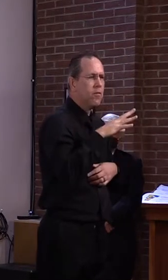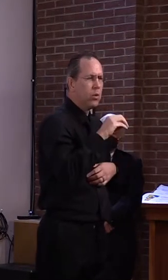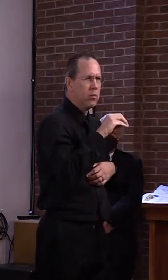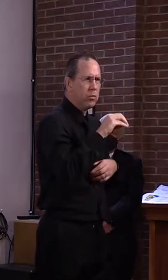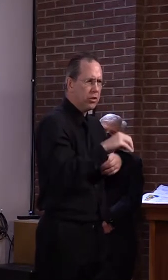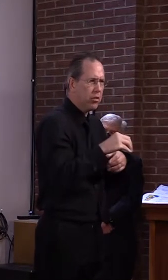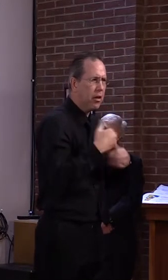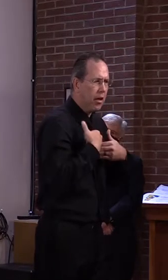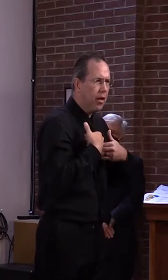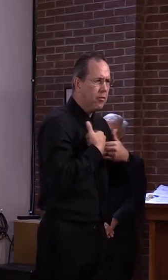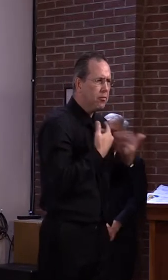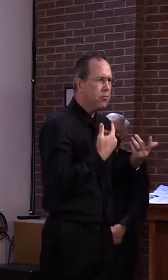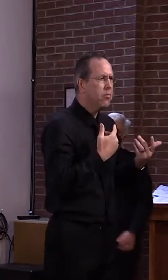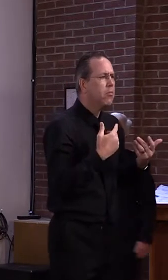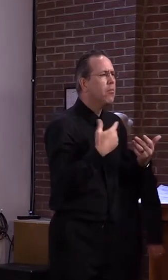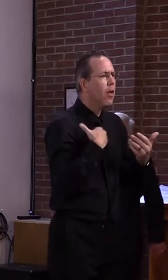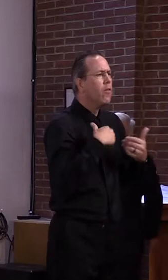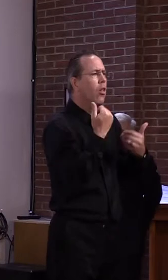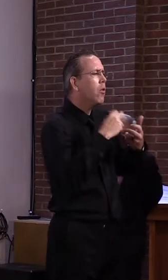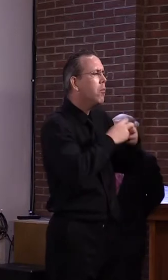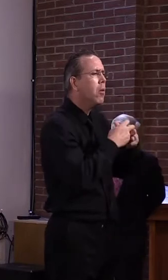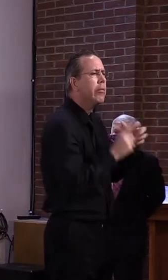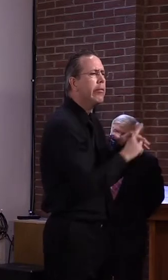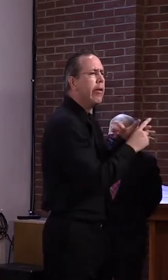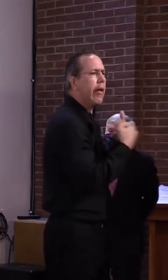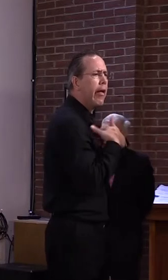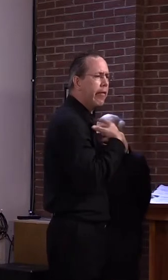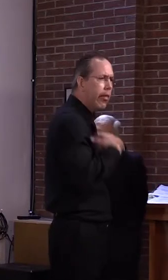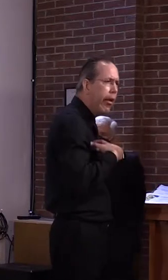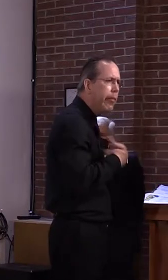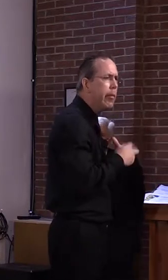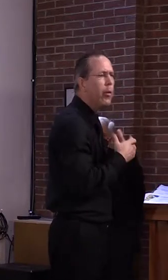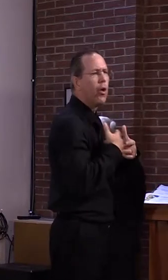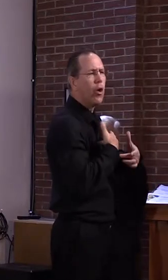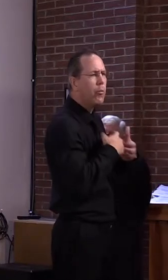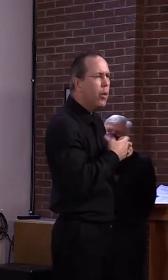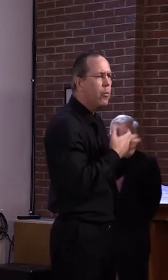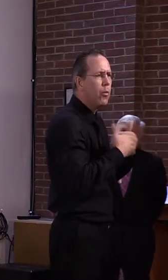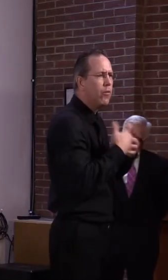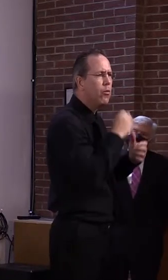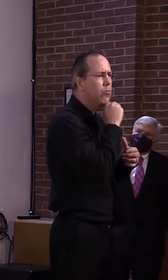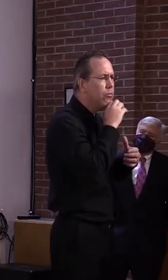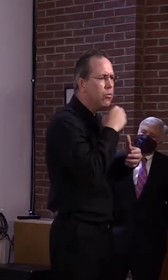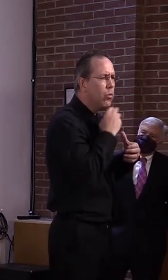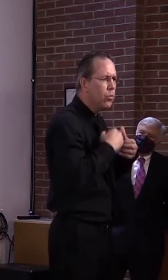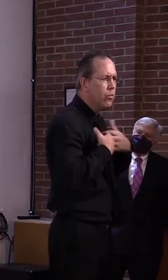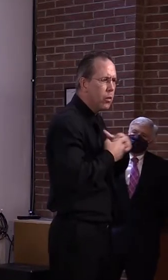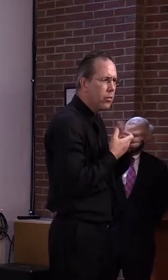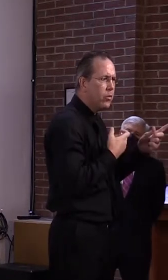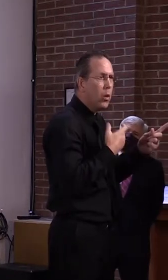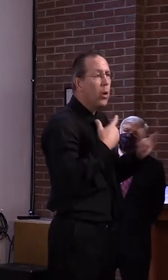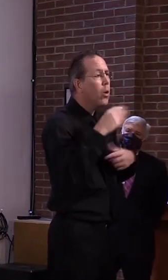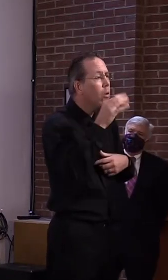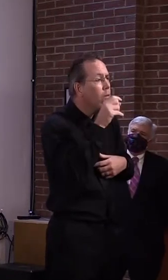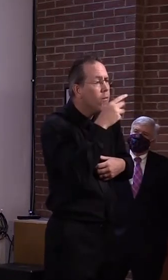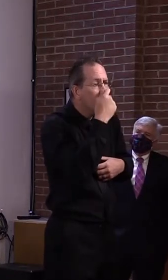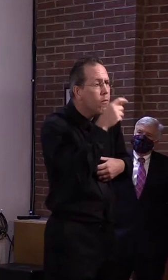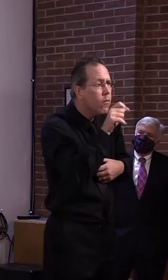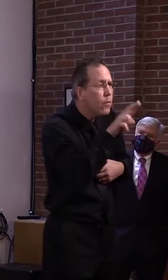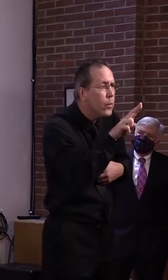death certificate. And you named a number of the diseases that are there, you know, respiratory